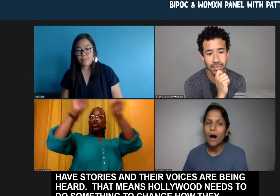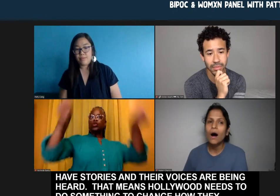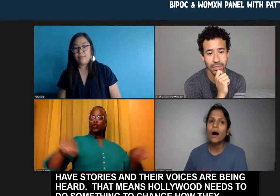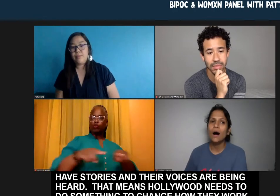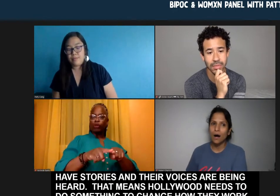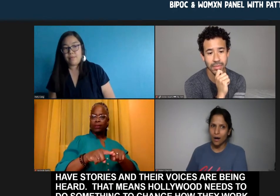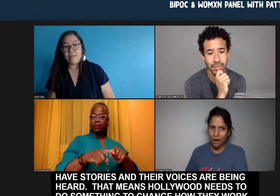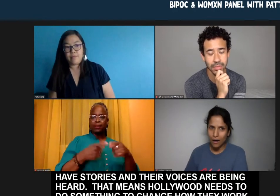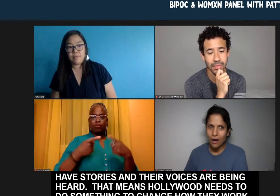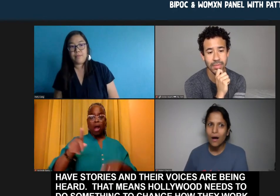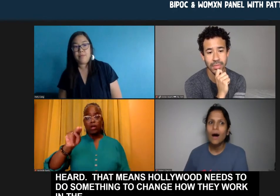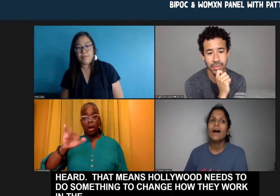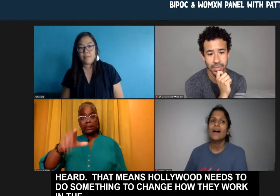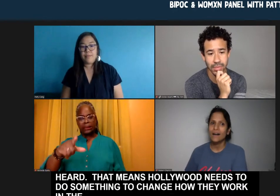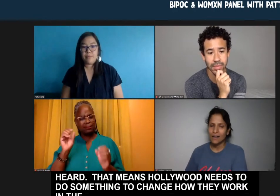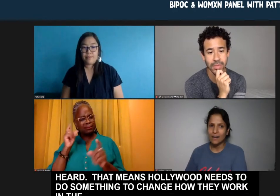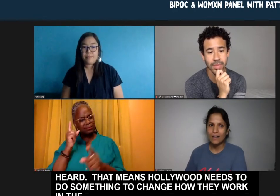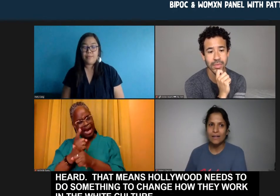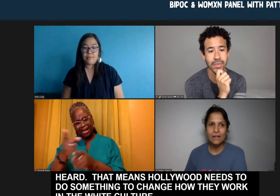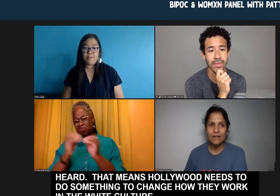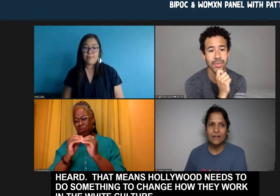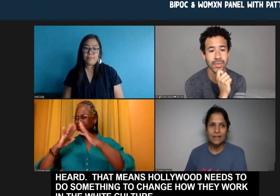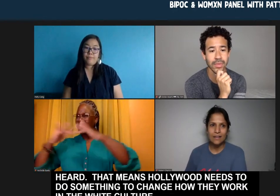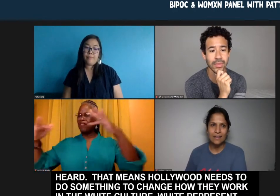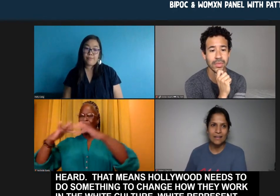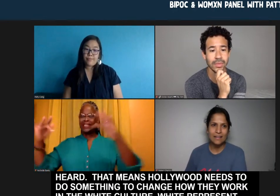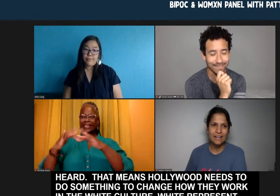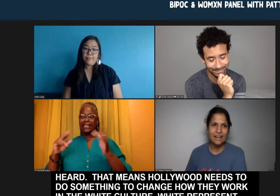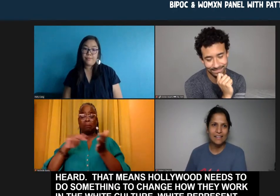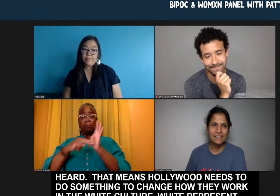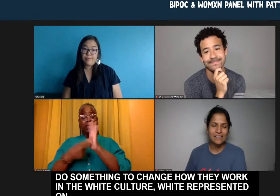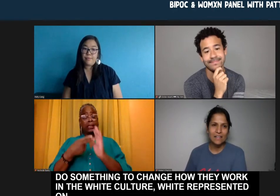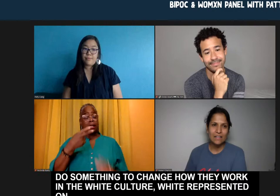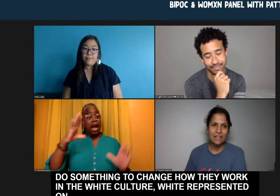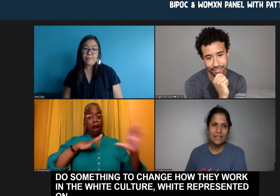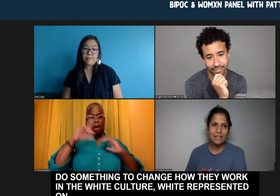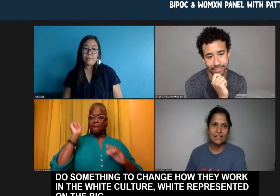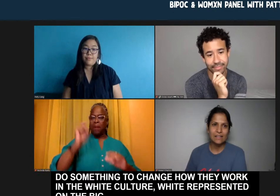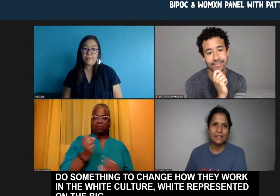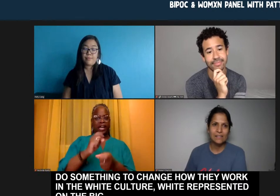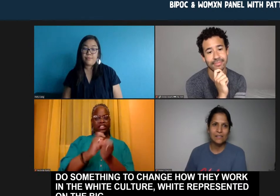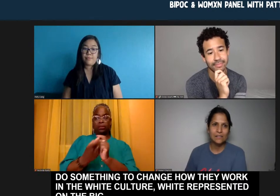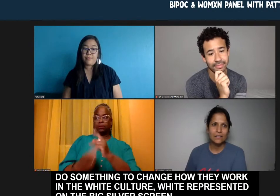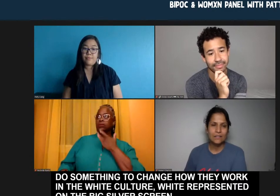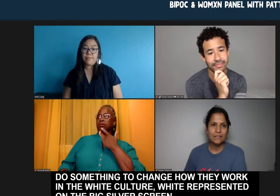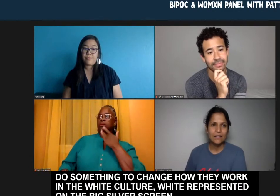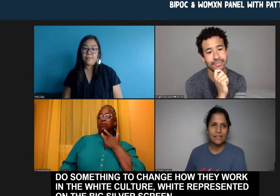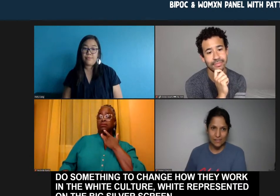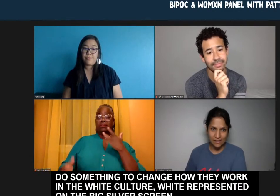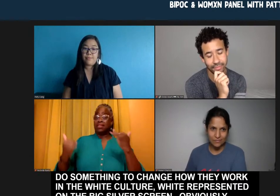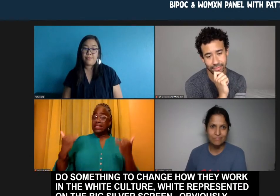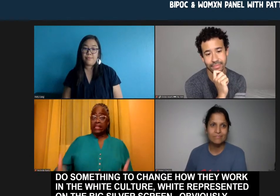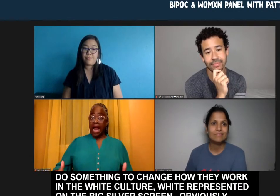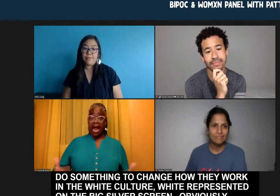white represented on the big silver screen. Obviously we need more diversity, but Hollywood really needs to catch